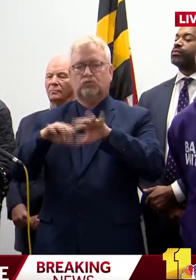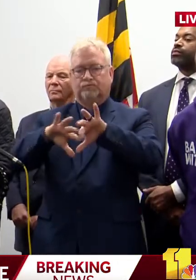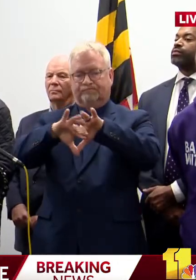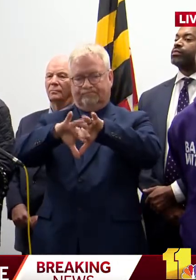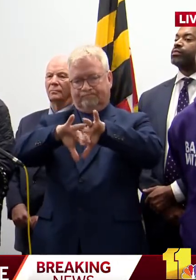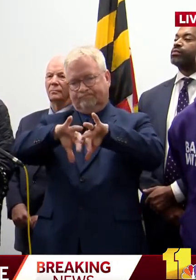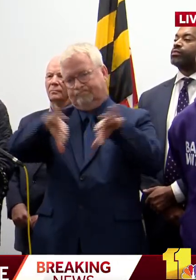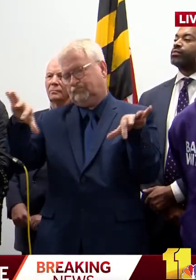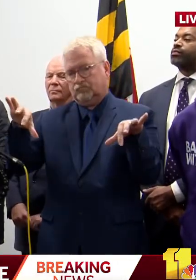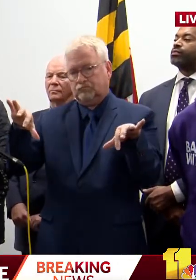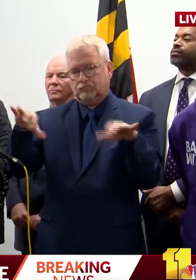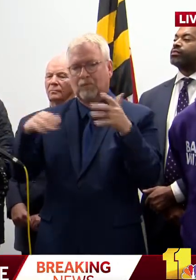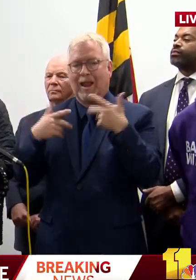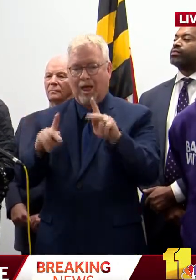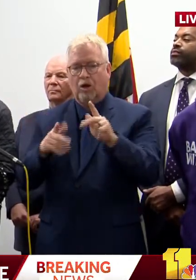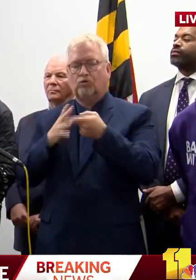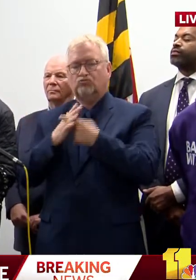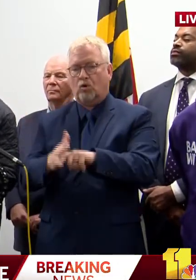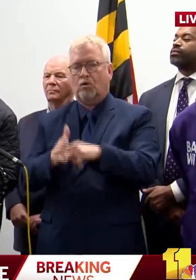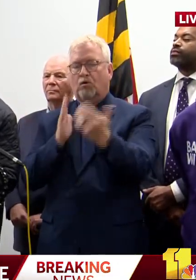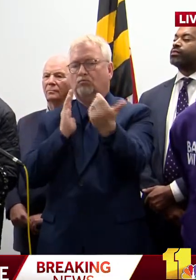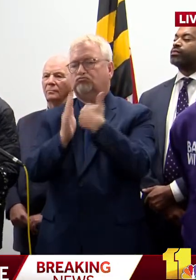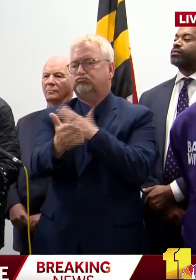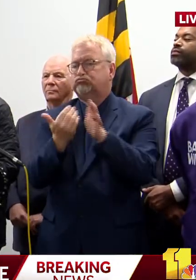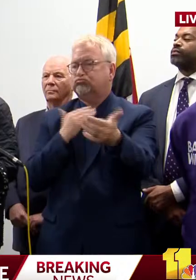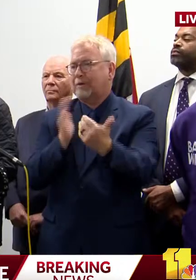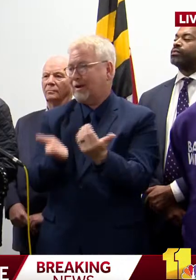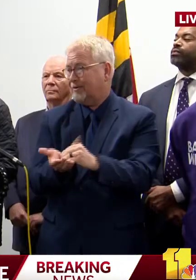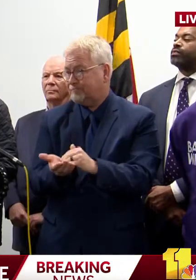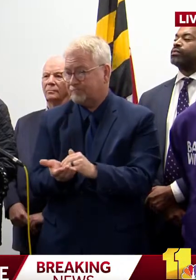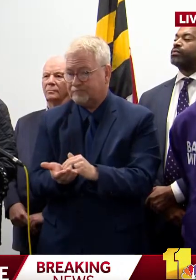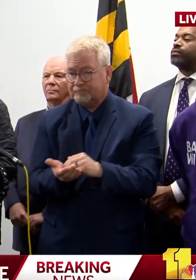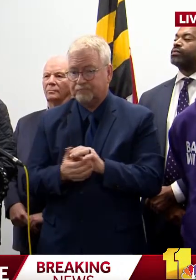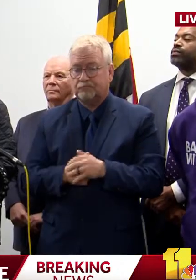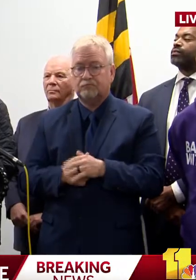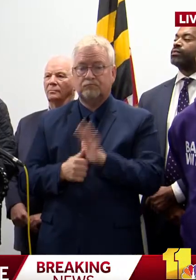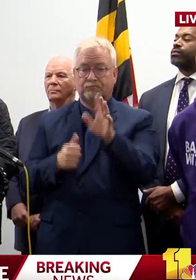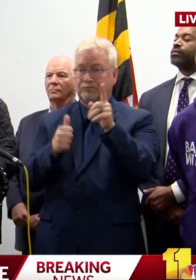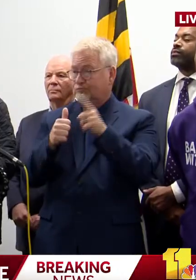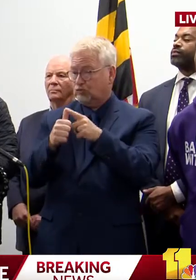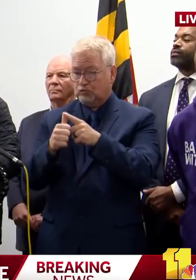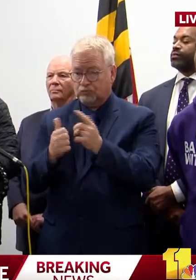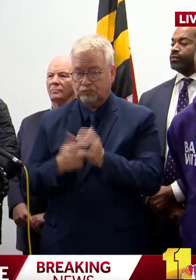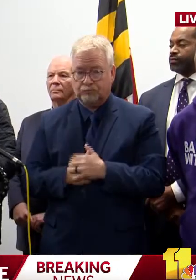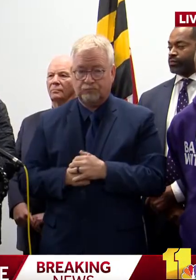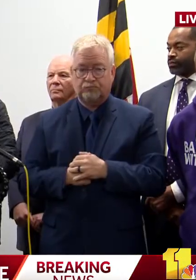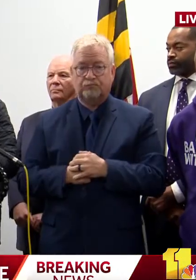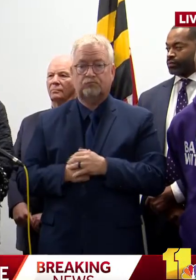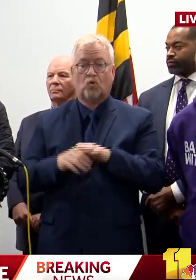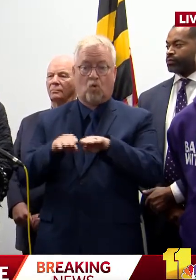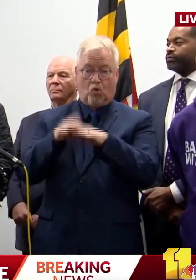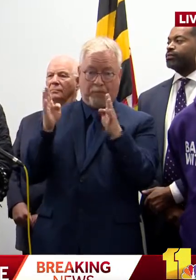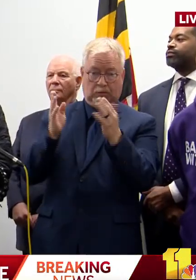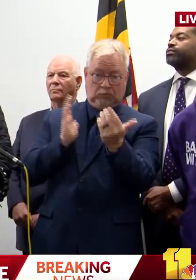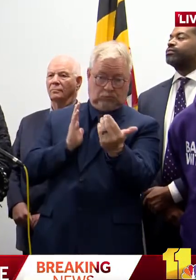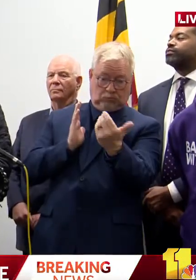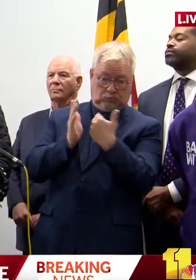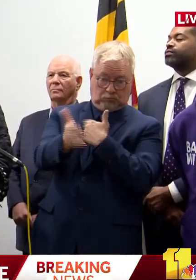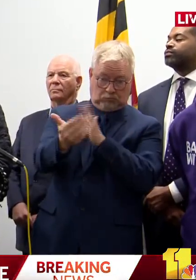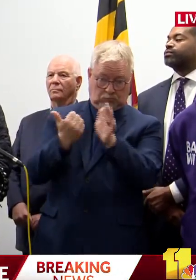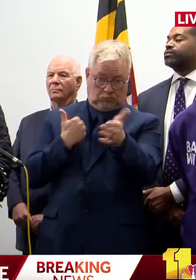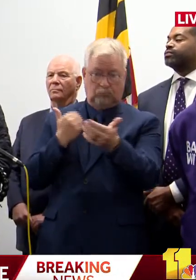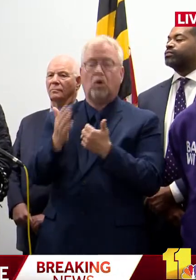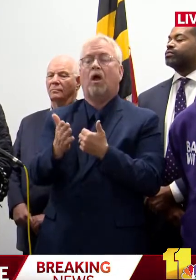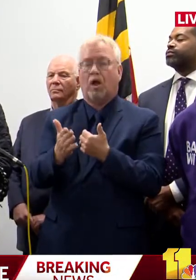reopen those shipping lanes. If we have to open one first and over a period of time, I think we're going to do whatever we